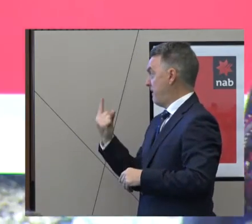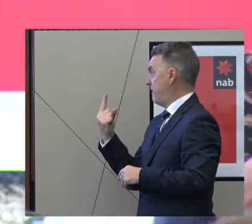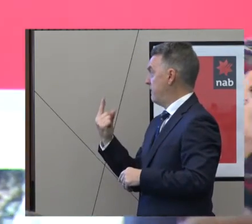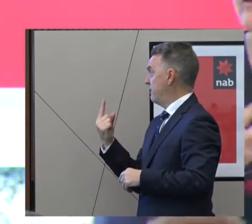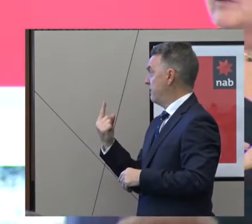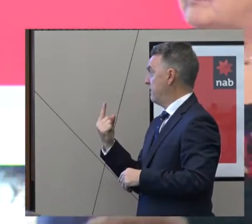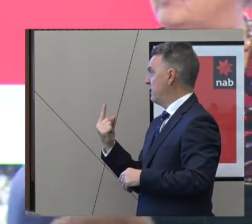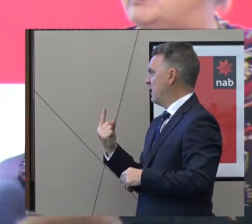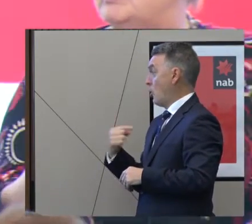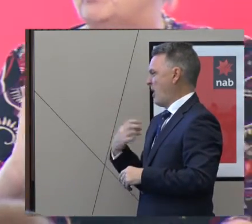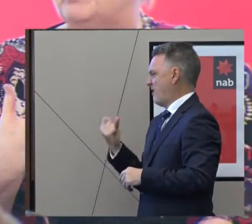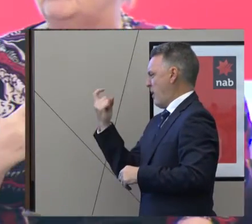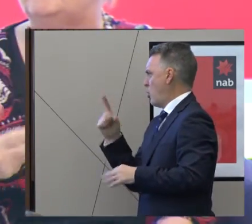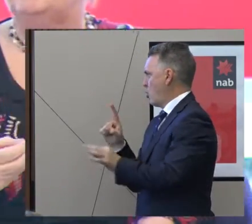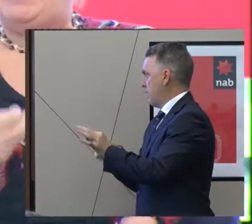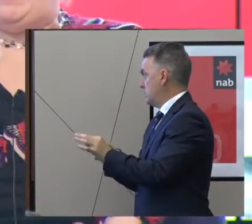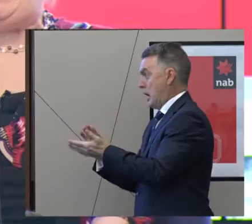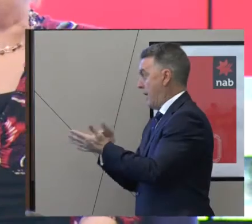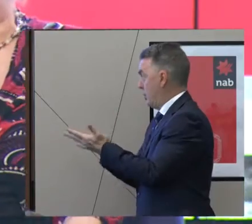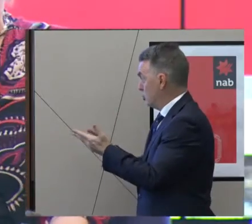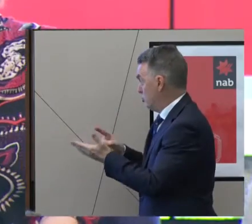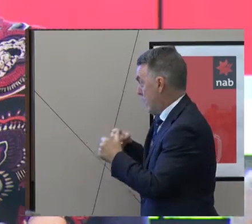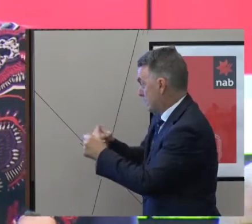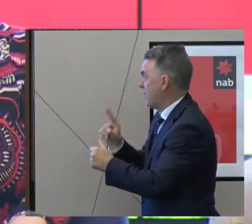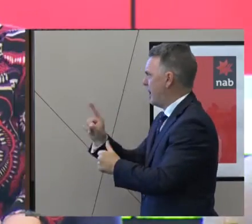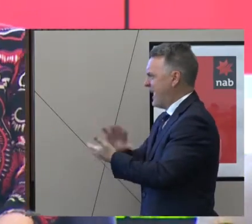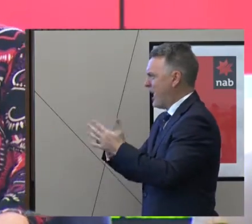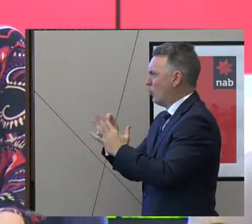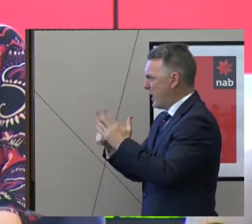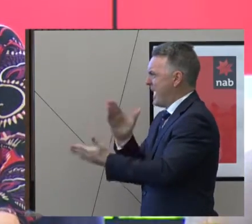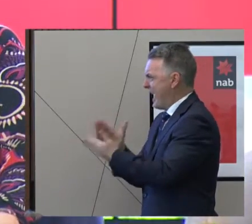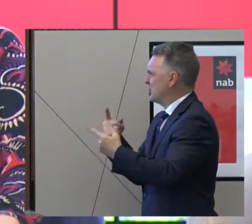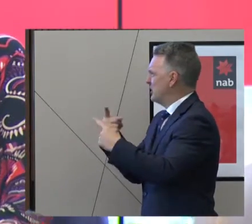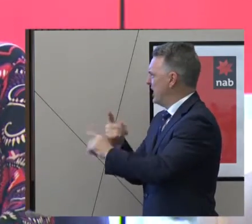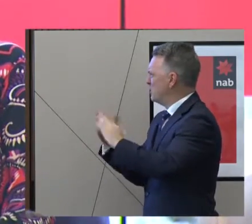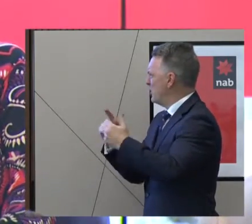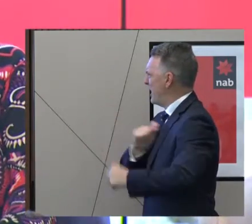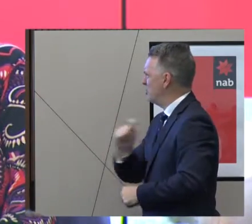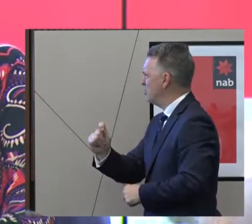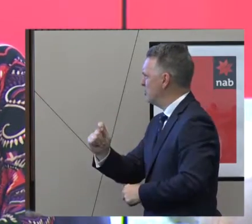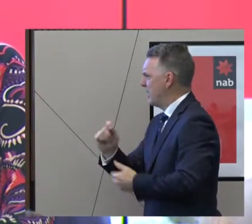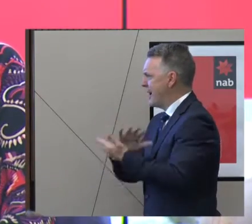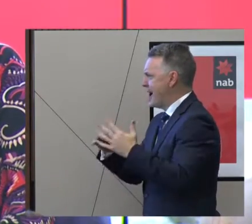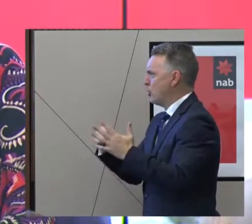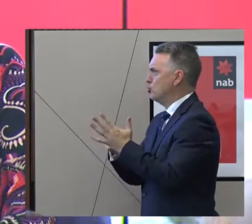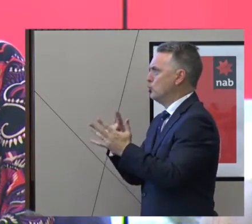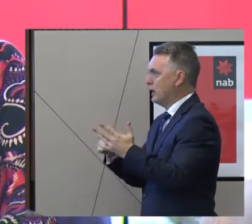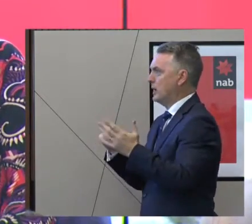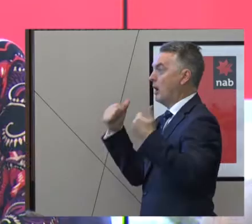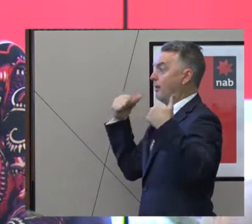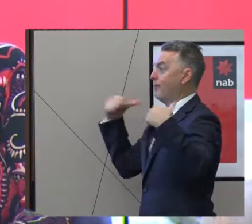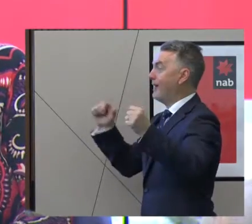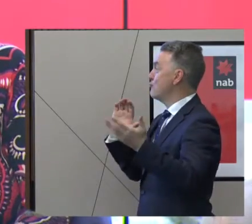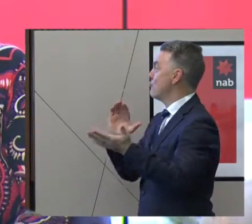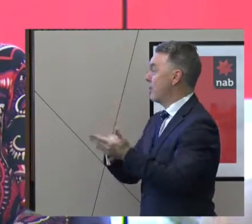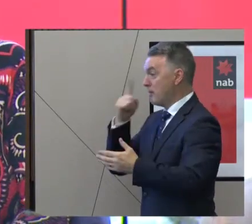that anybody can feel free to jump in. And is it, how do we actually change community attitudes? How do we get to the stage where